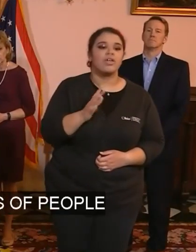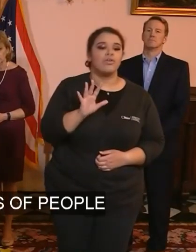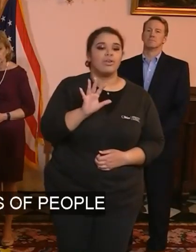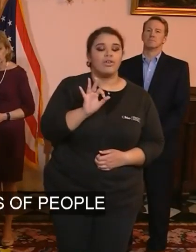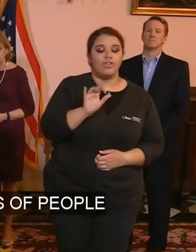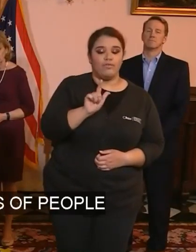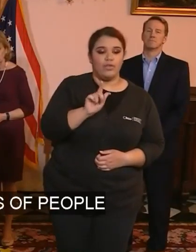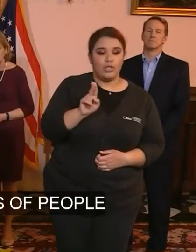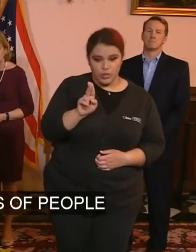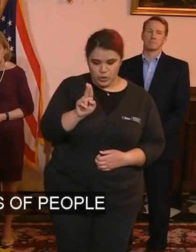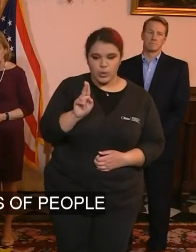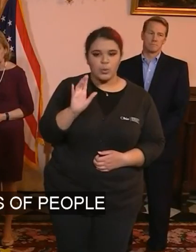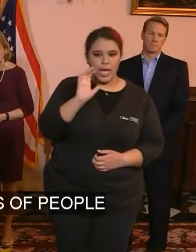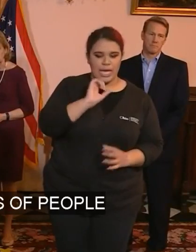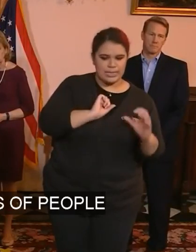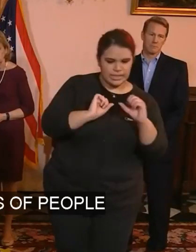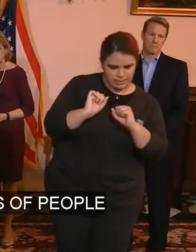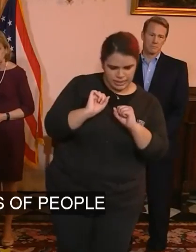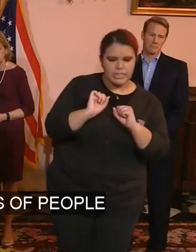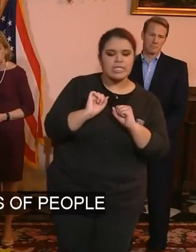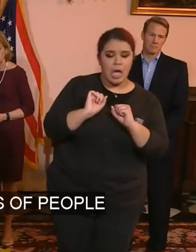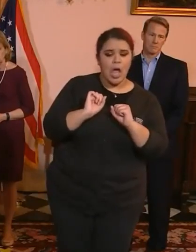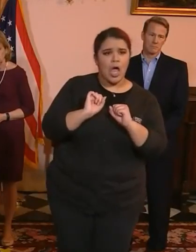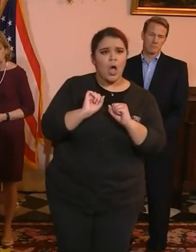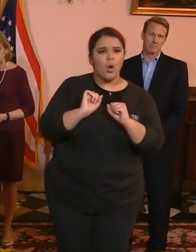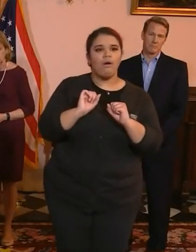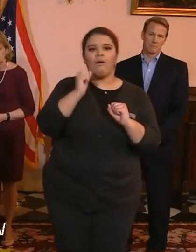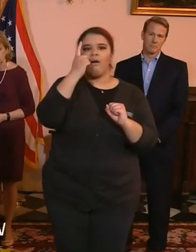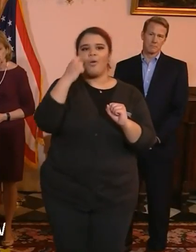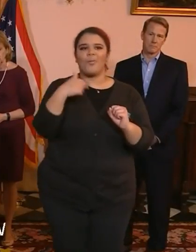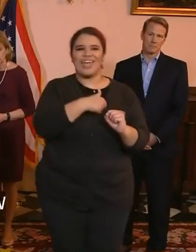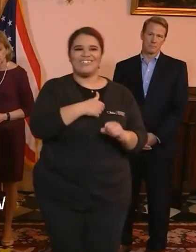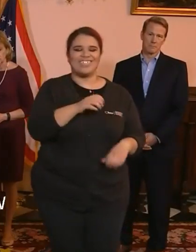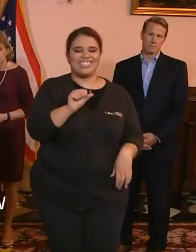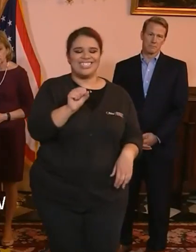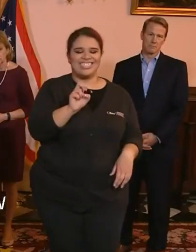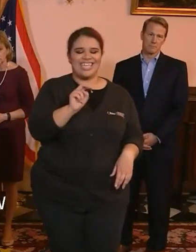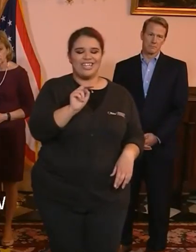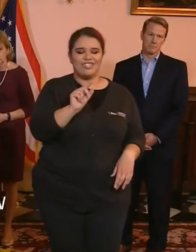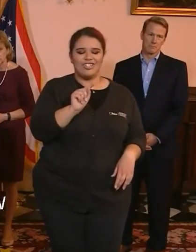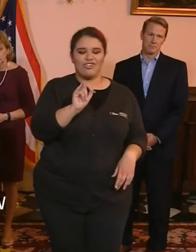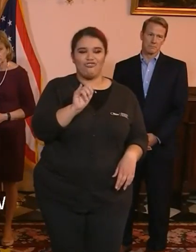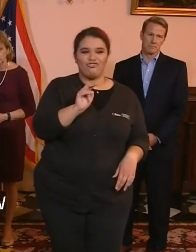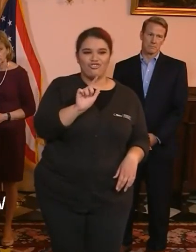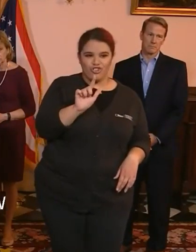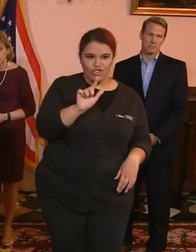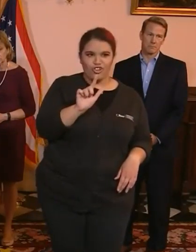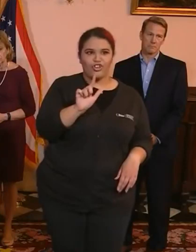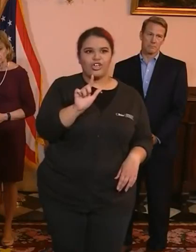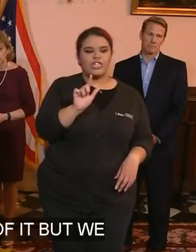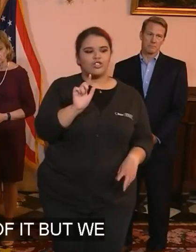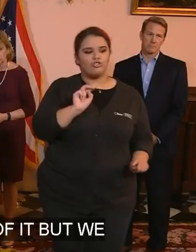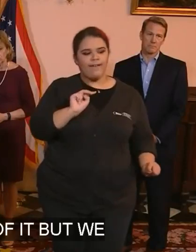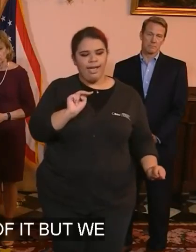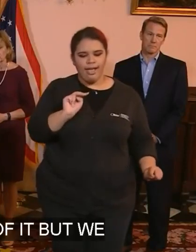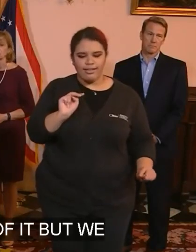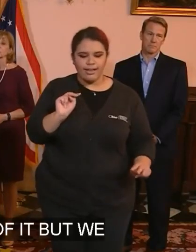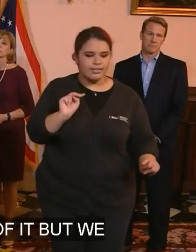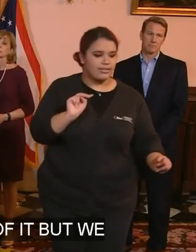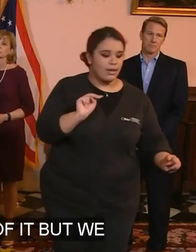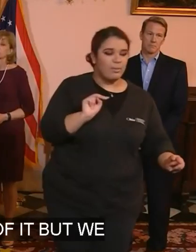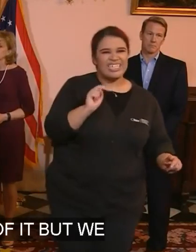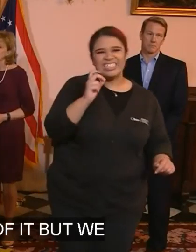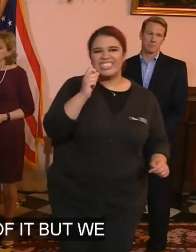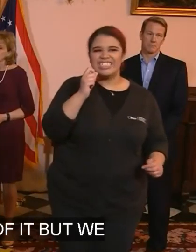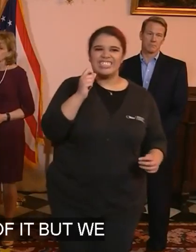and we make very great calculations of it, but we always feel that those are underestimates of what's actually going